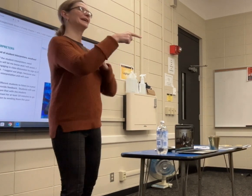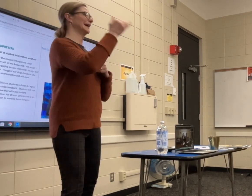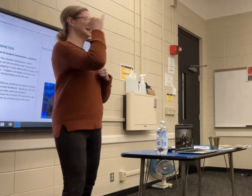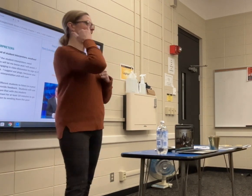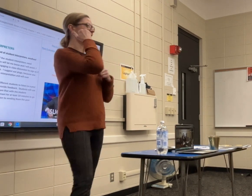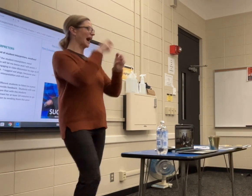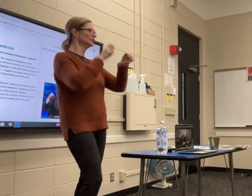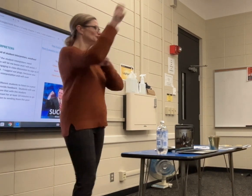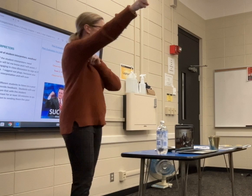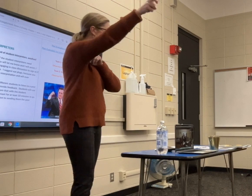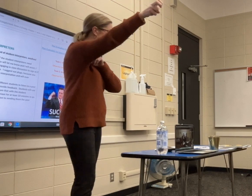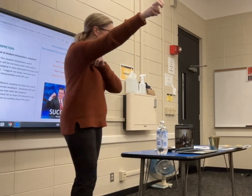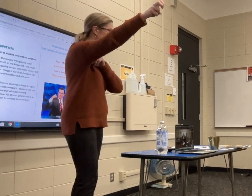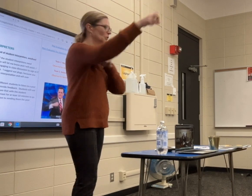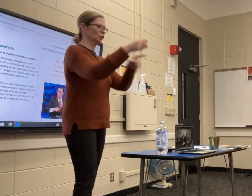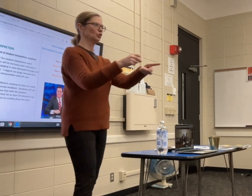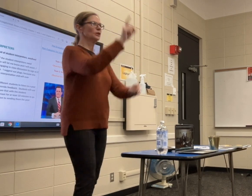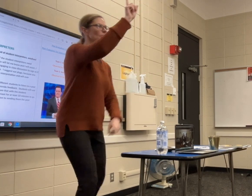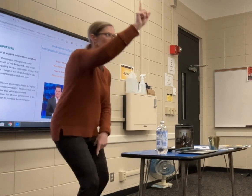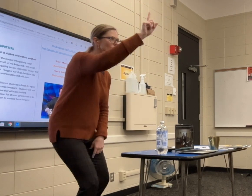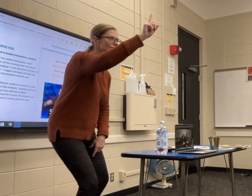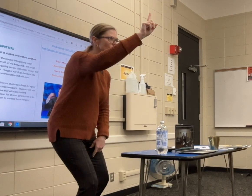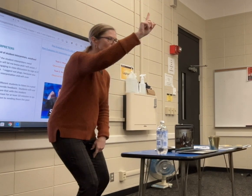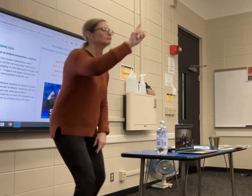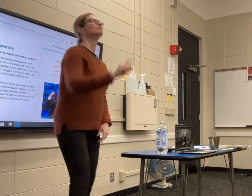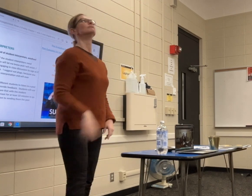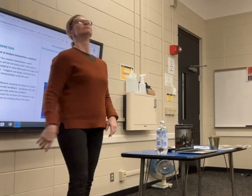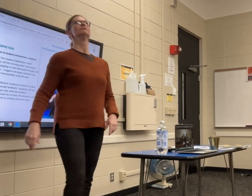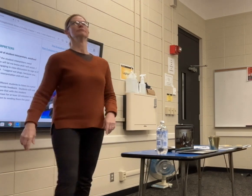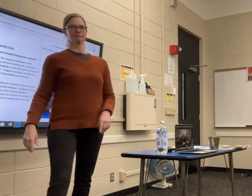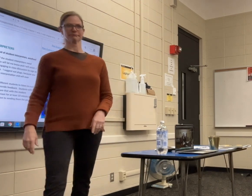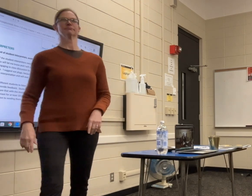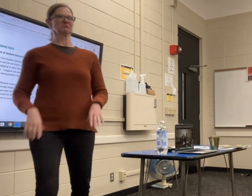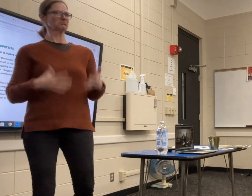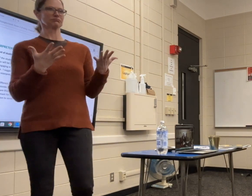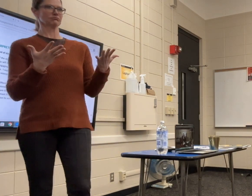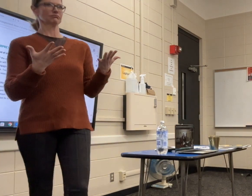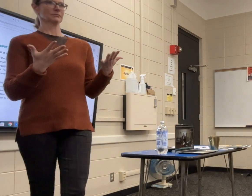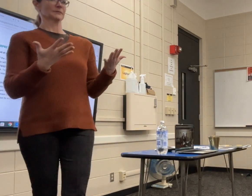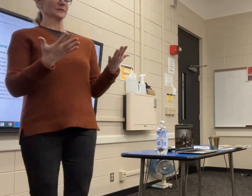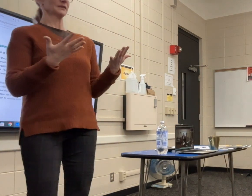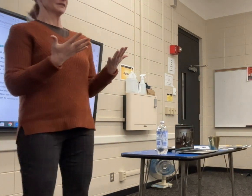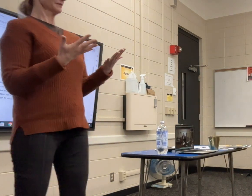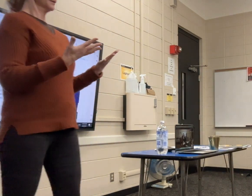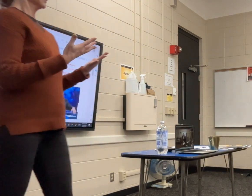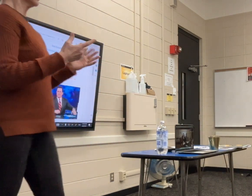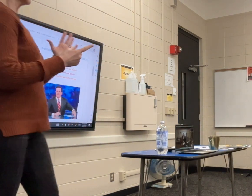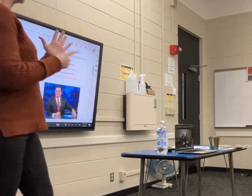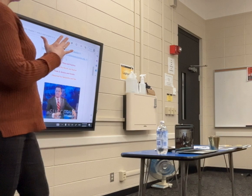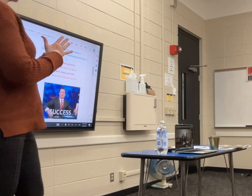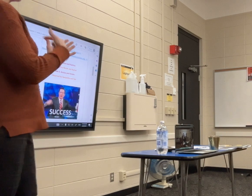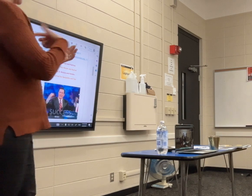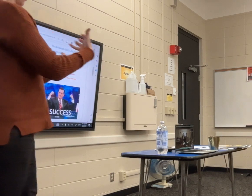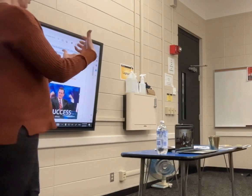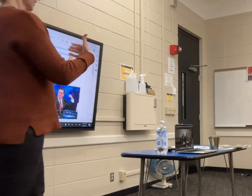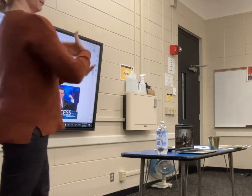So when we get into class, occasionally I'm gonna forget to pause somebody so that everybody's paying attention. So one interpreter is gonna